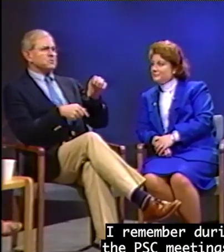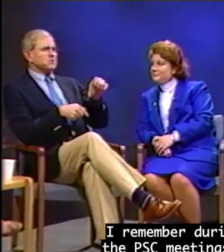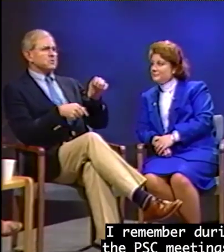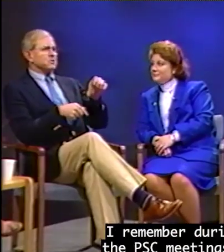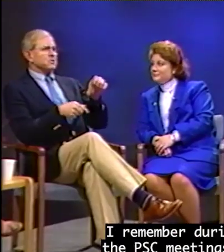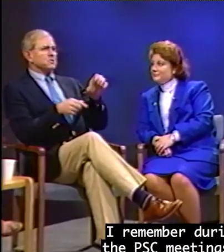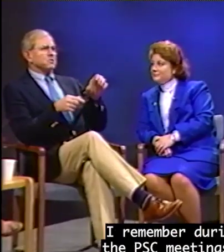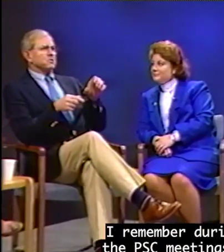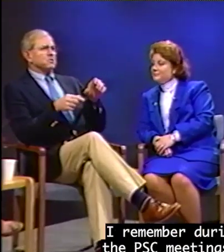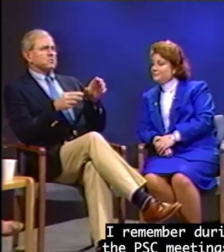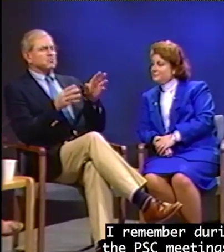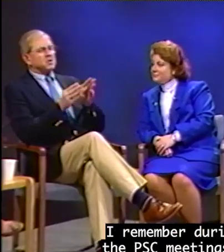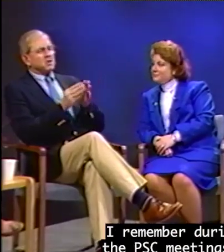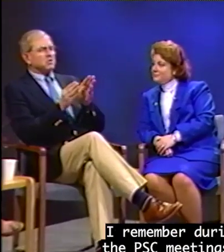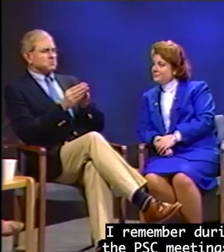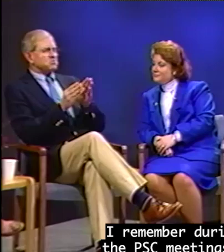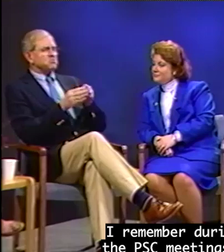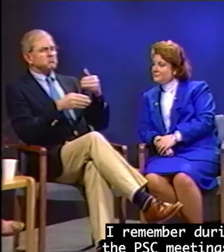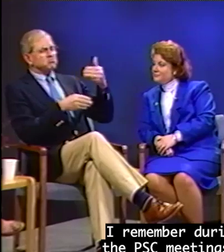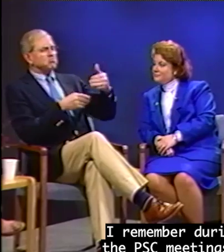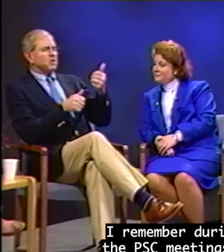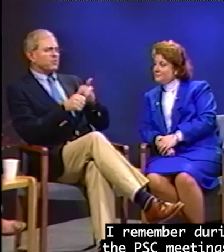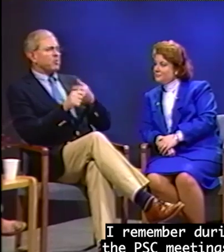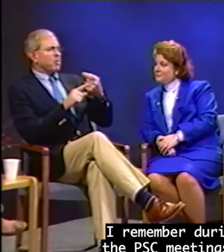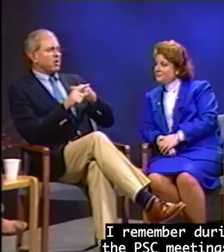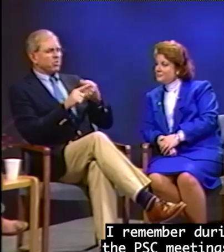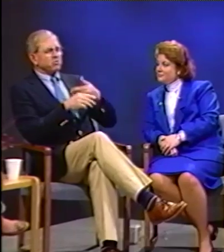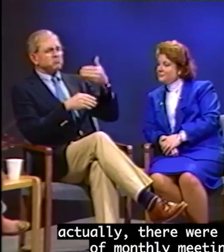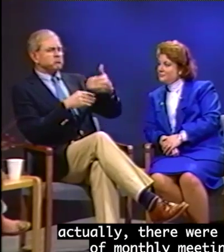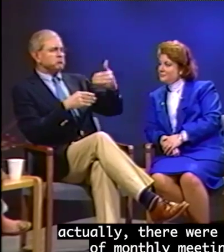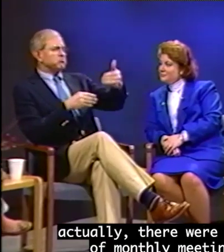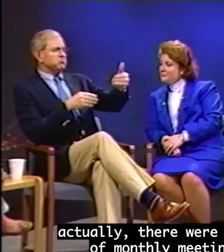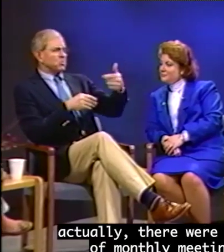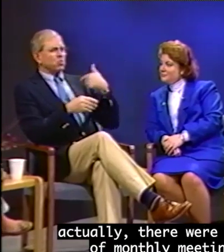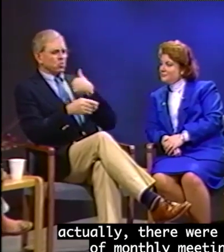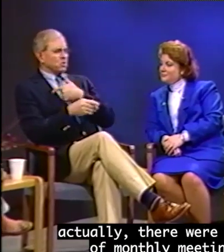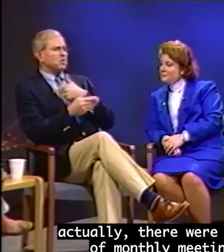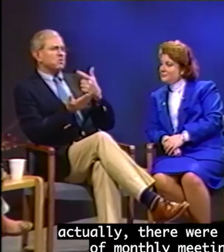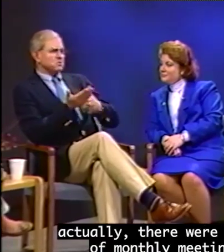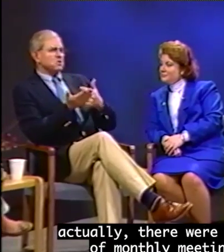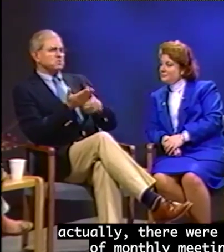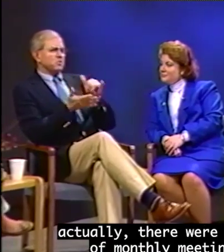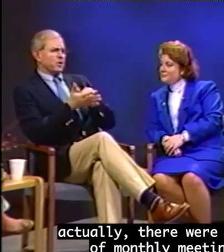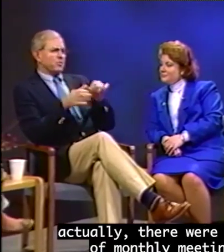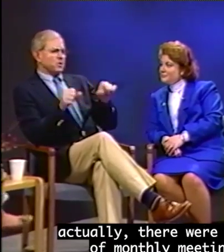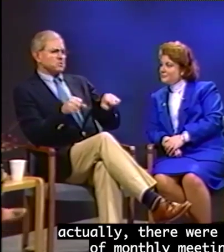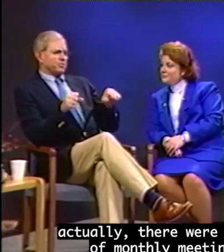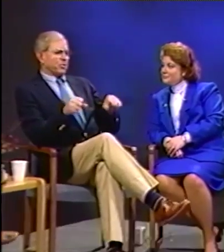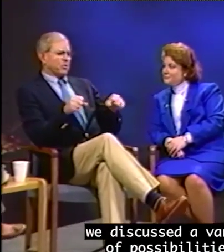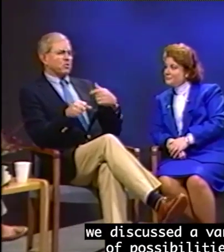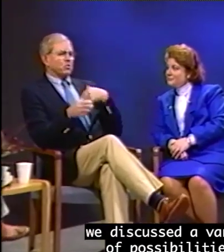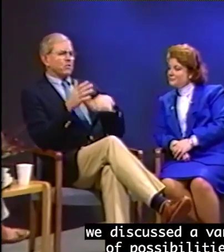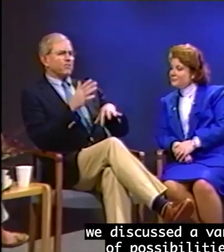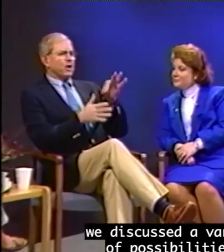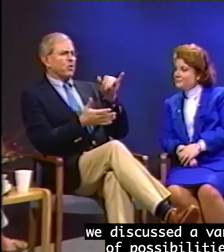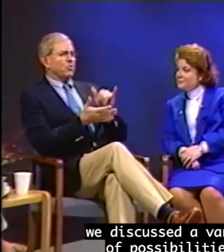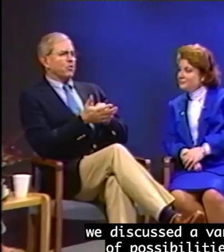remember during the PSC meetings, actually there were a series of monthly meetings, we discussed a variety